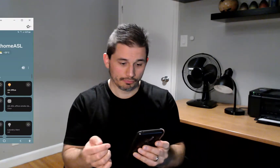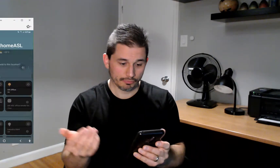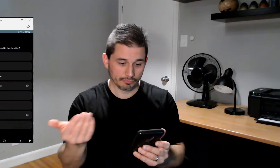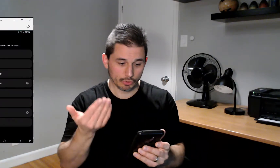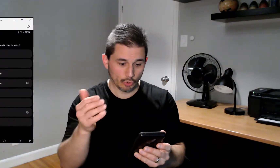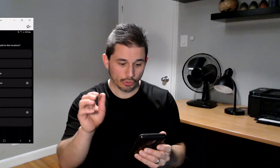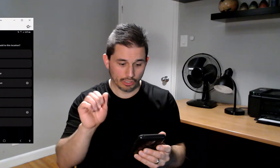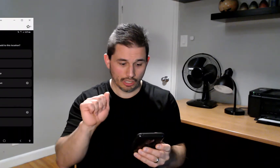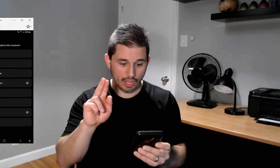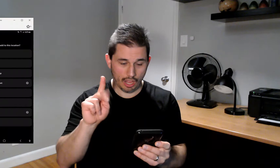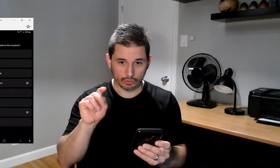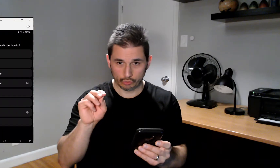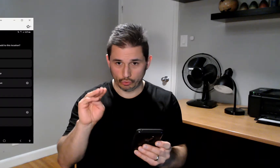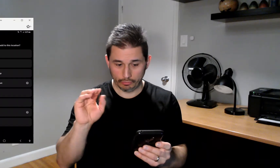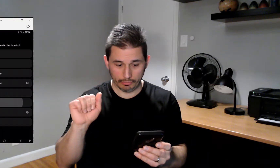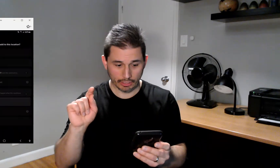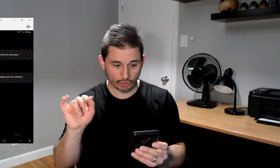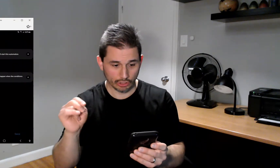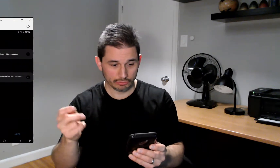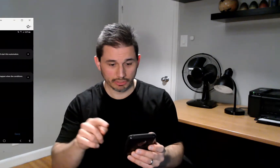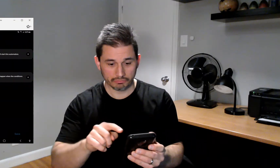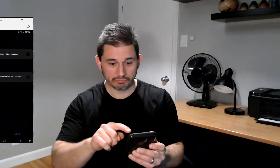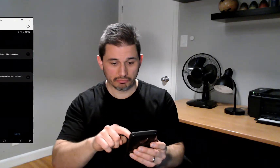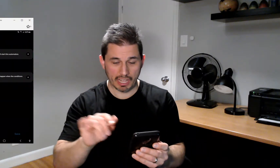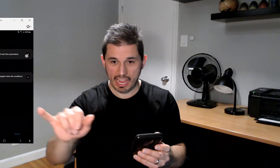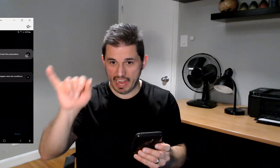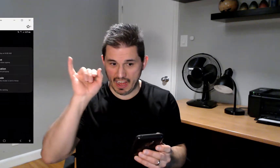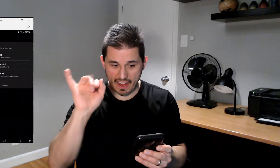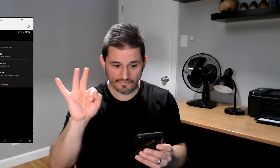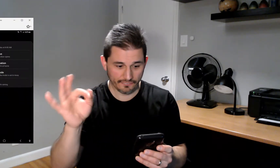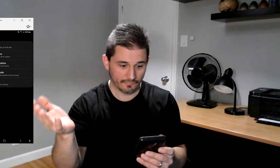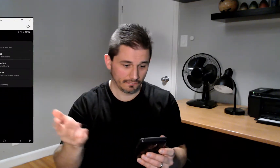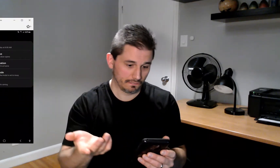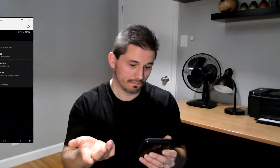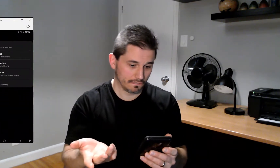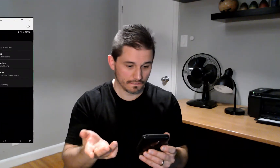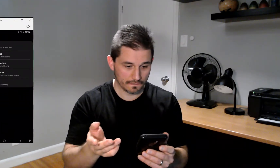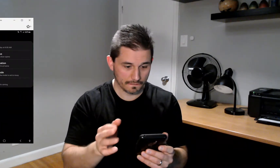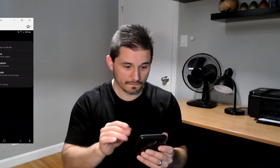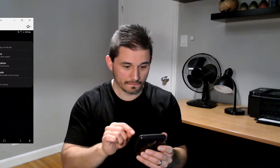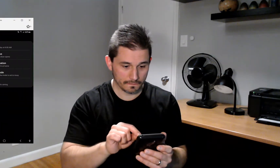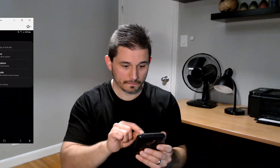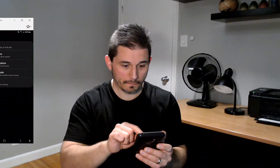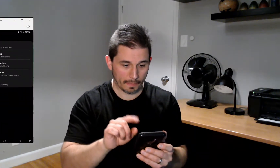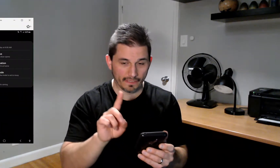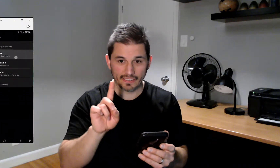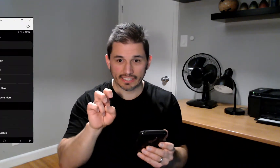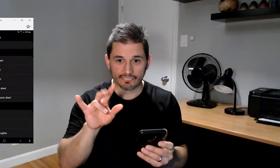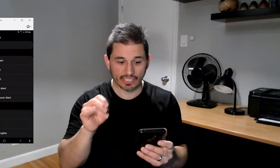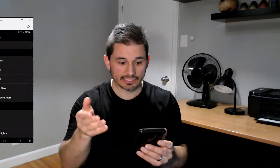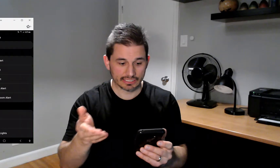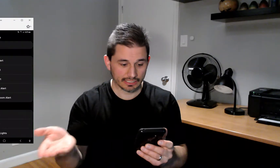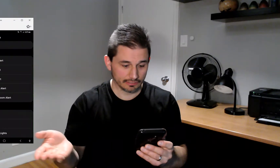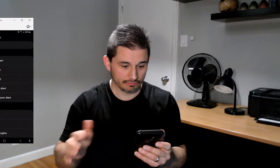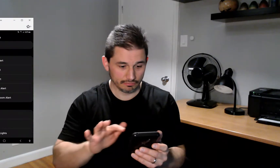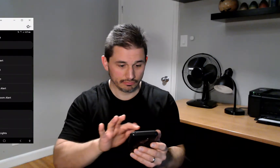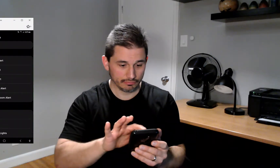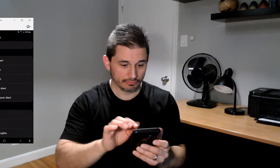So now I'll set up a new automation, meaning if, if this